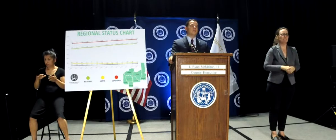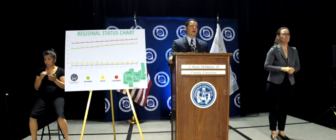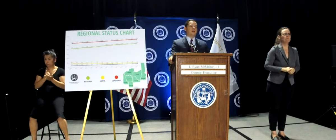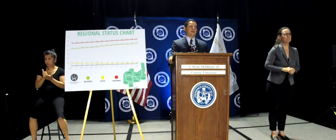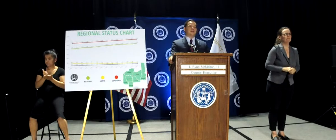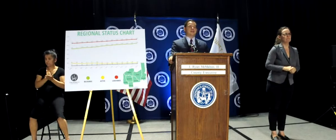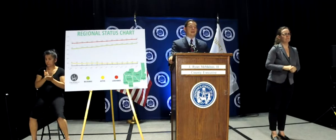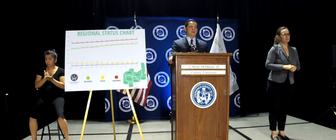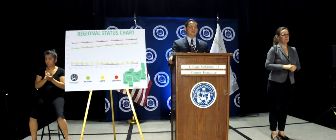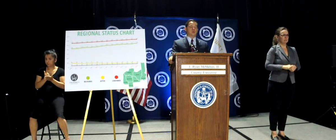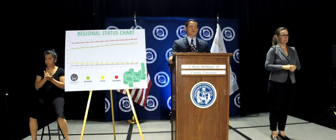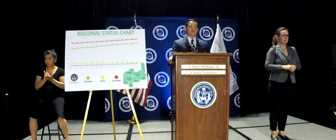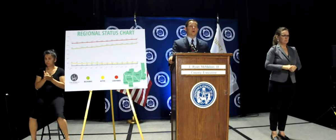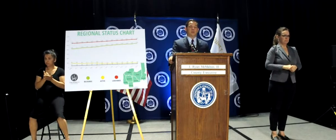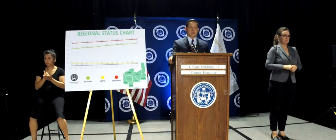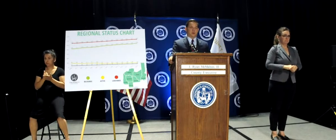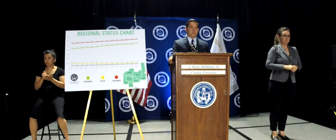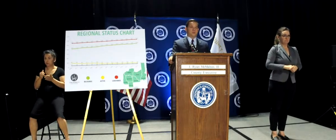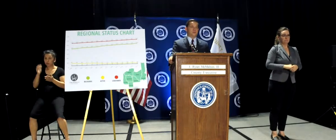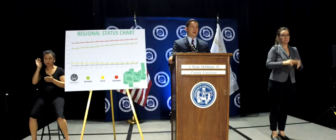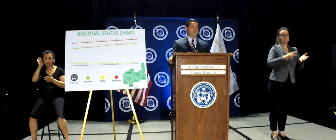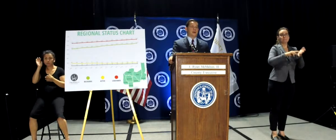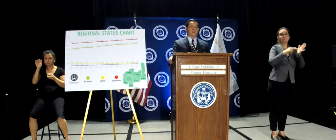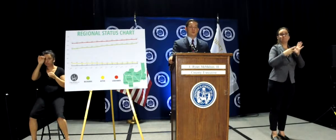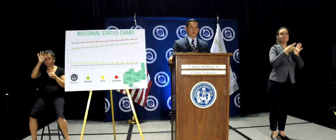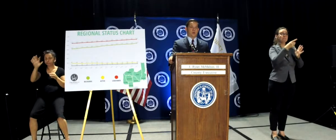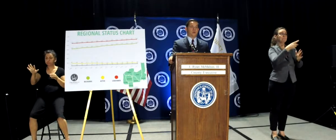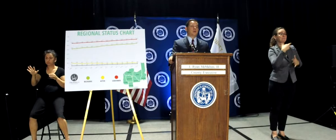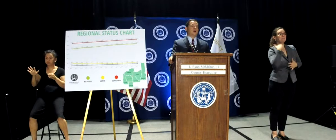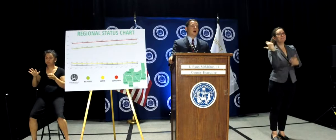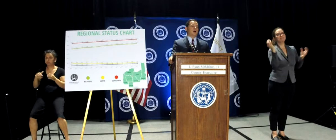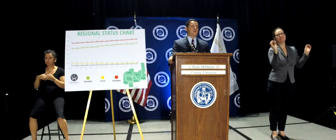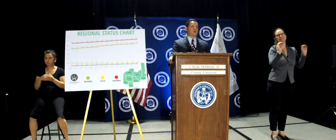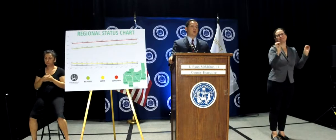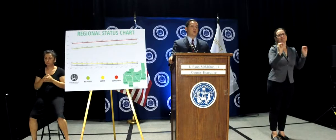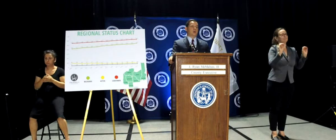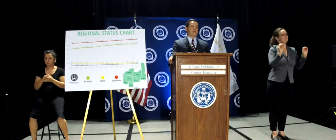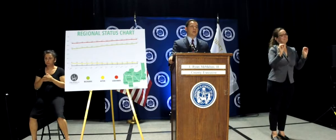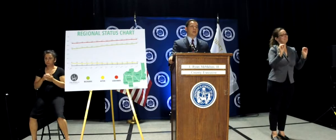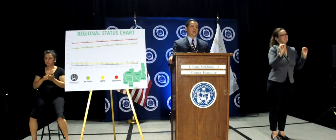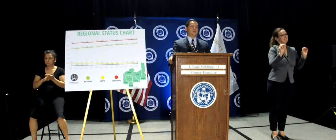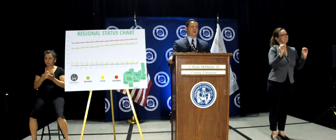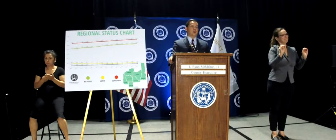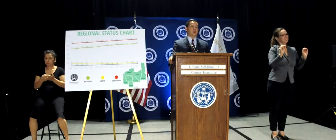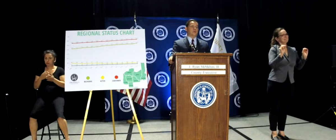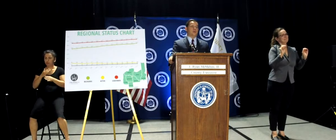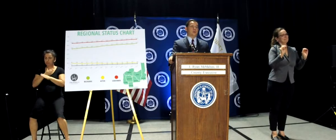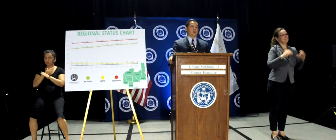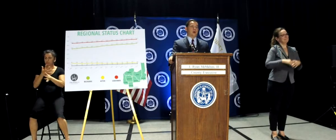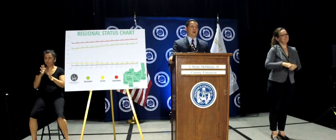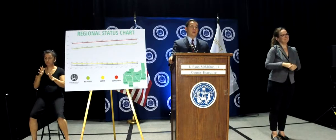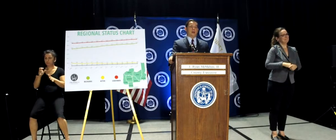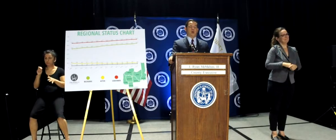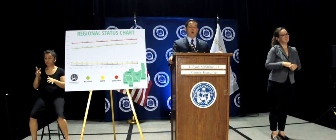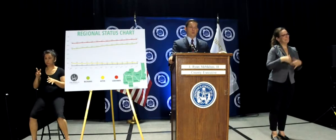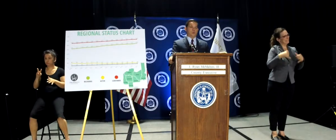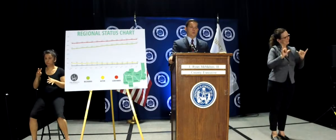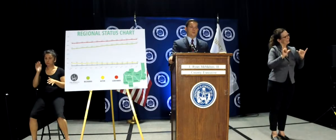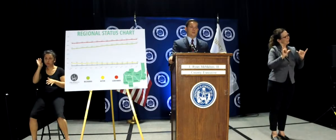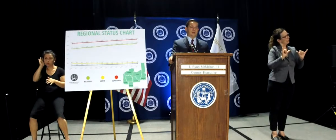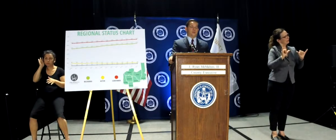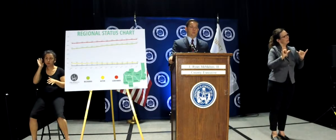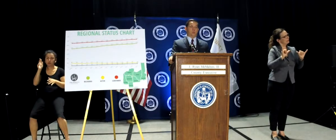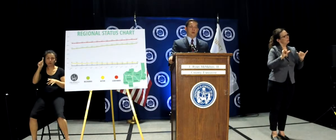it. But that does not mean there's risk to the public, though, because you guys find the story. So in the case of a